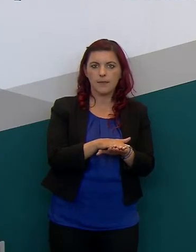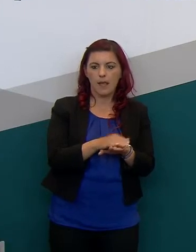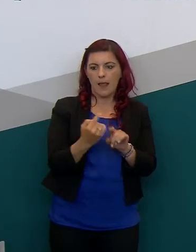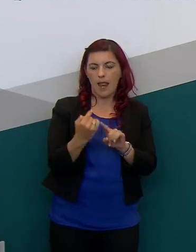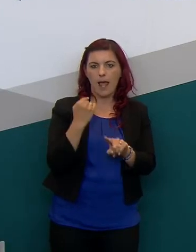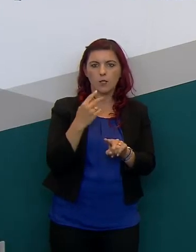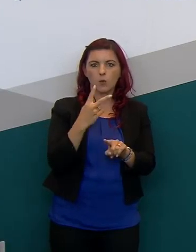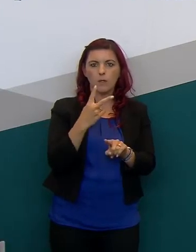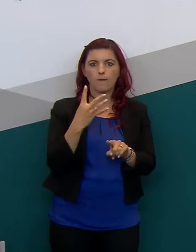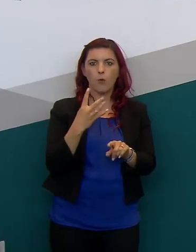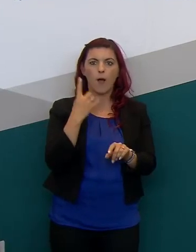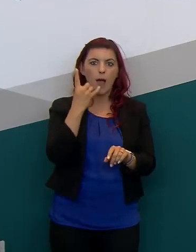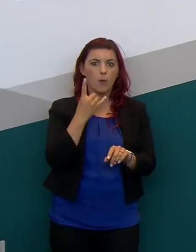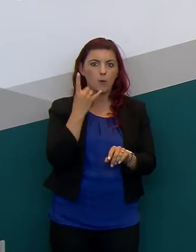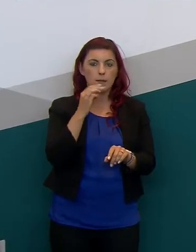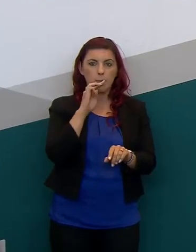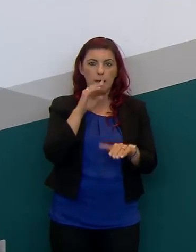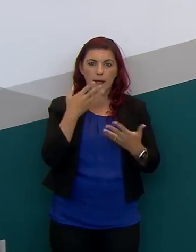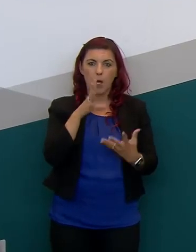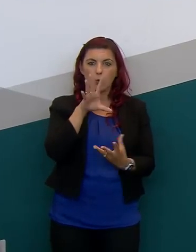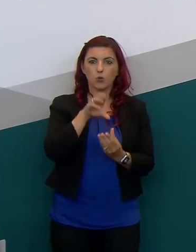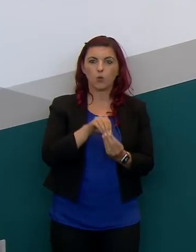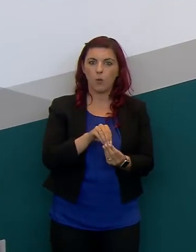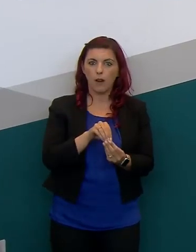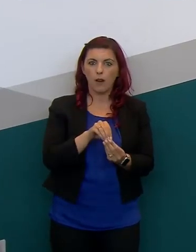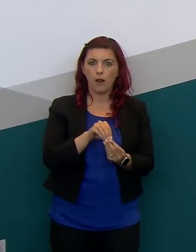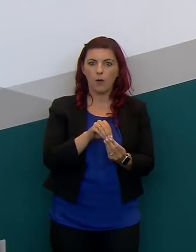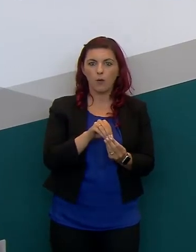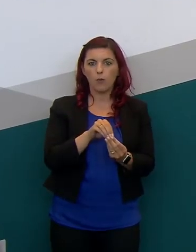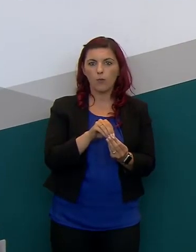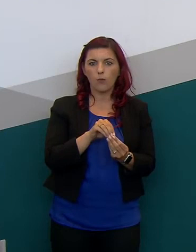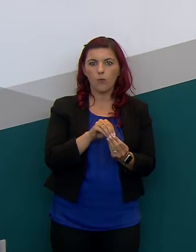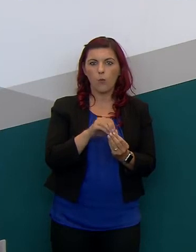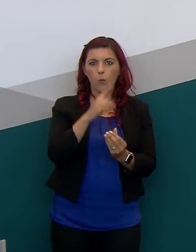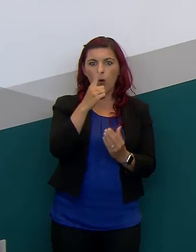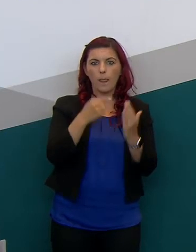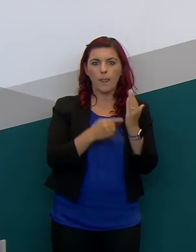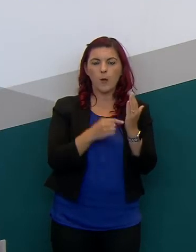in the last 24 hours, bringing the total now, so notified to